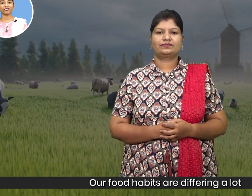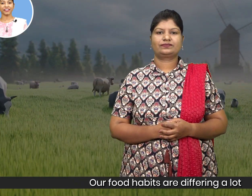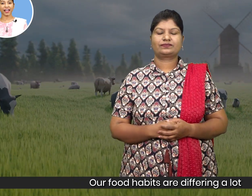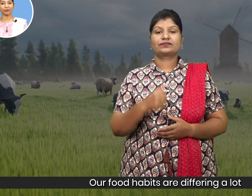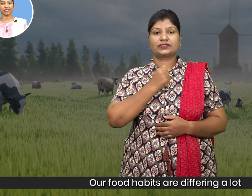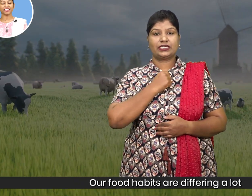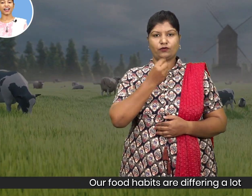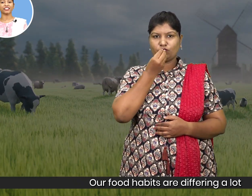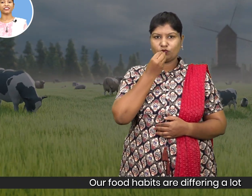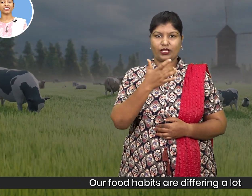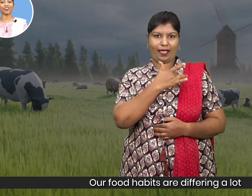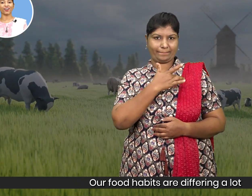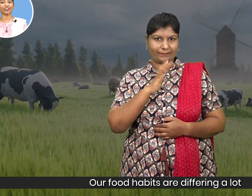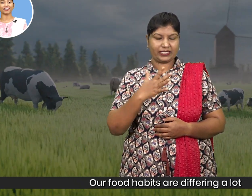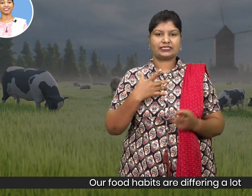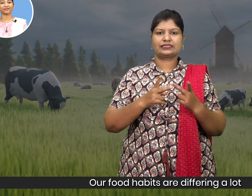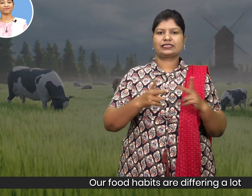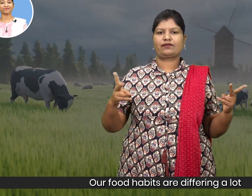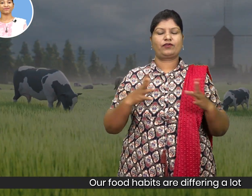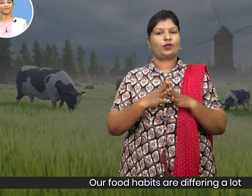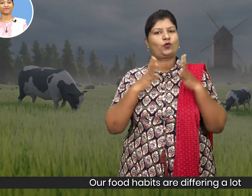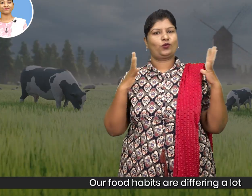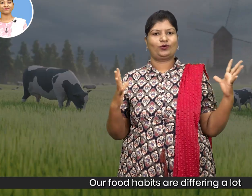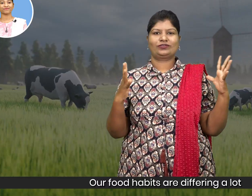Our food habits are differing a lot.